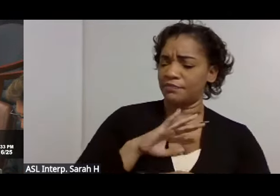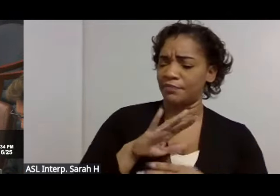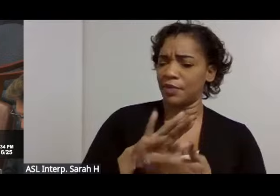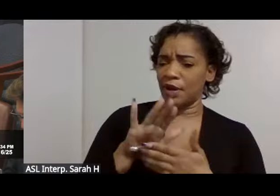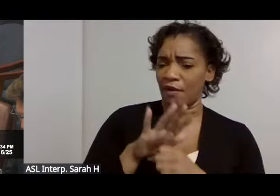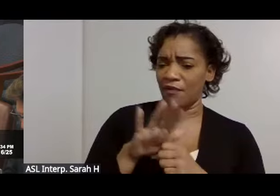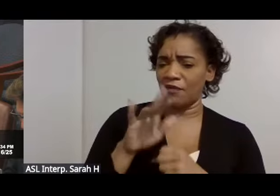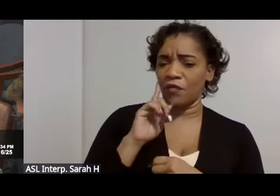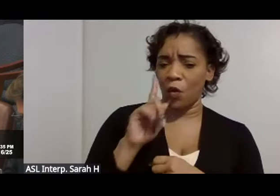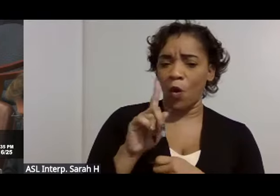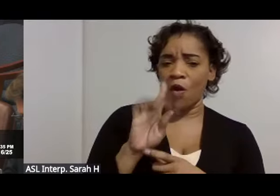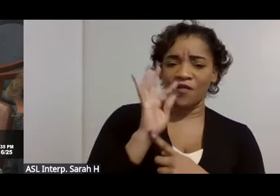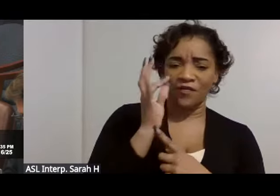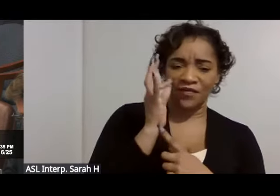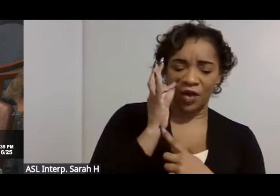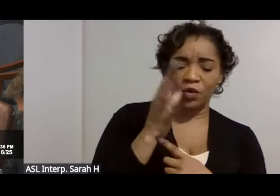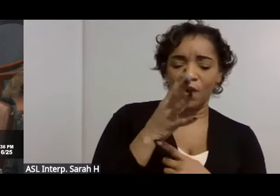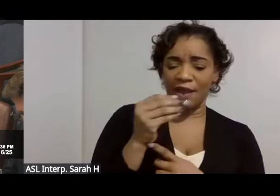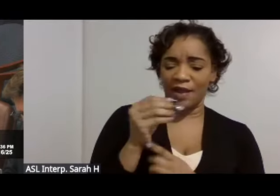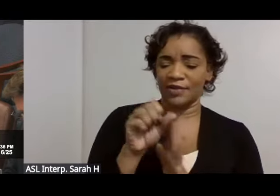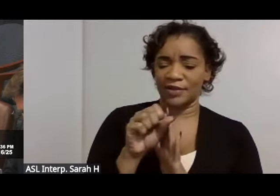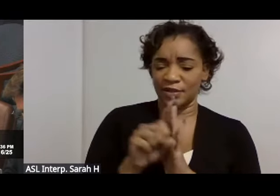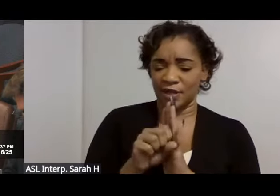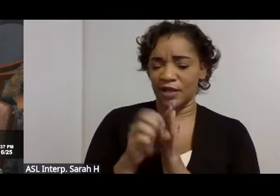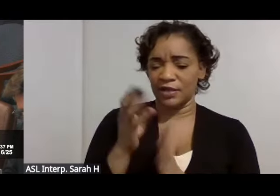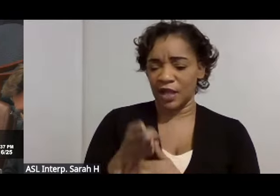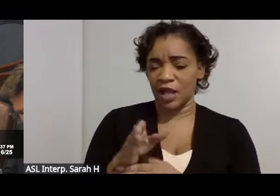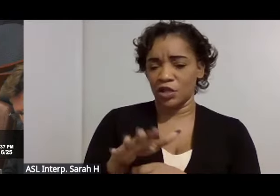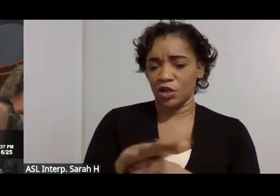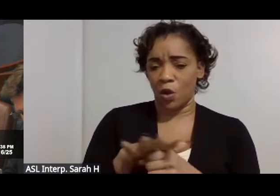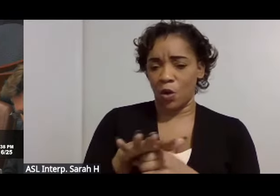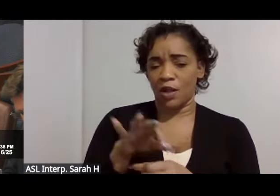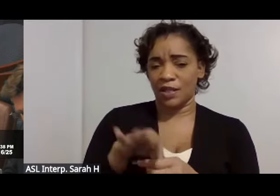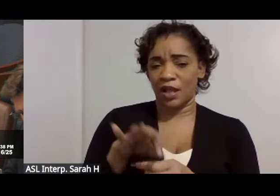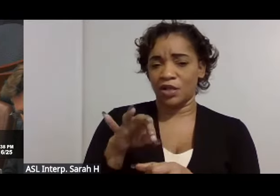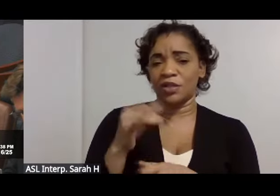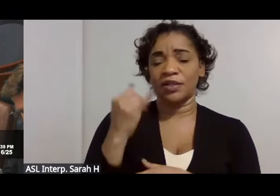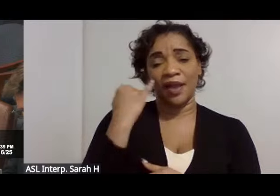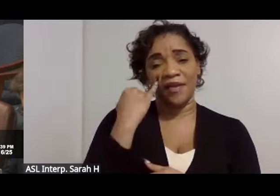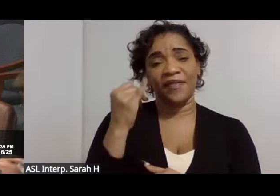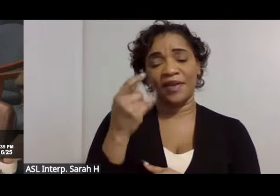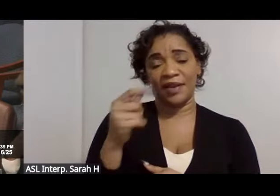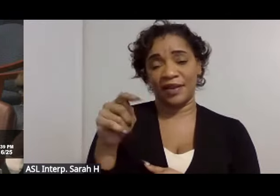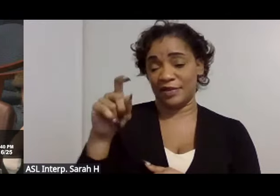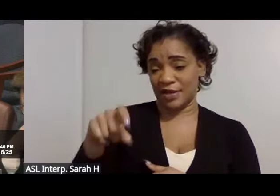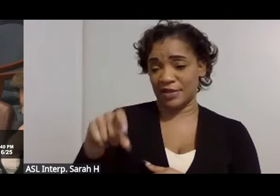/ local election and local elections in the event that it was necessary, we've got